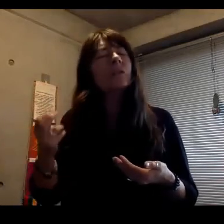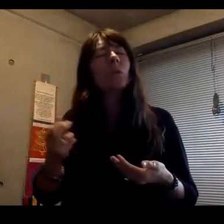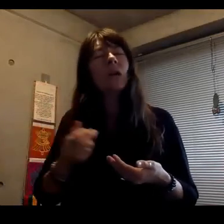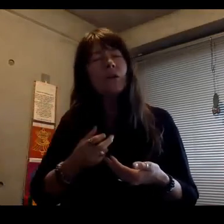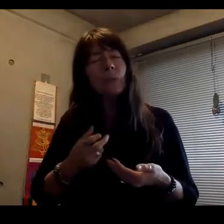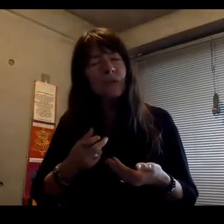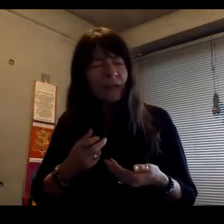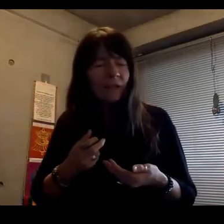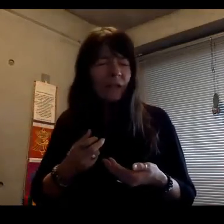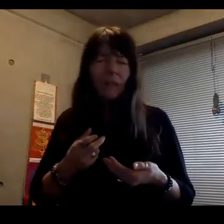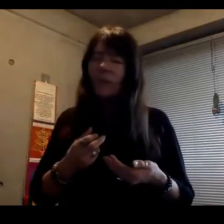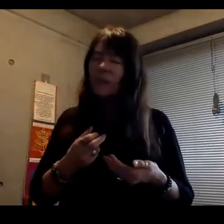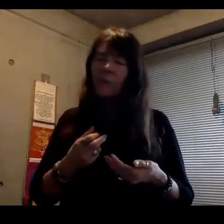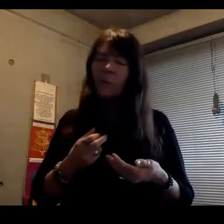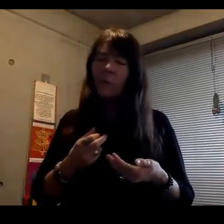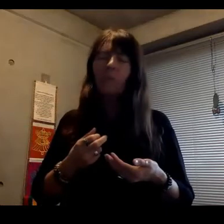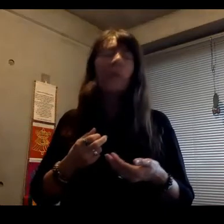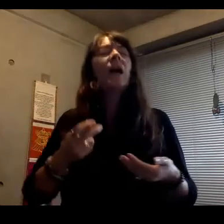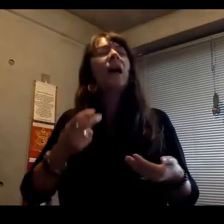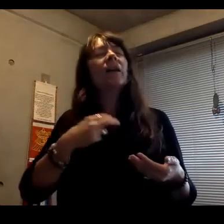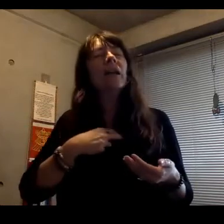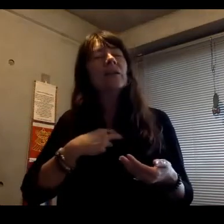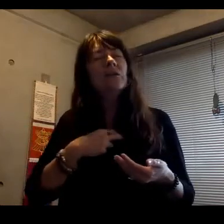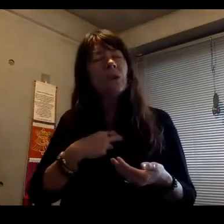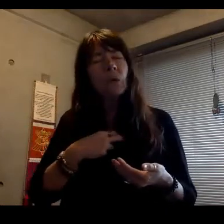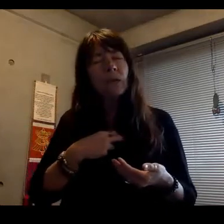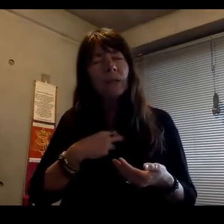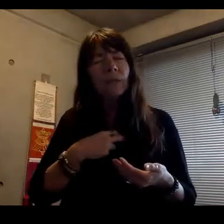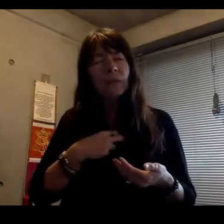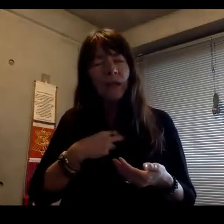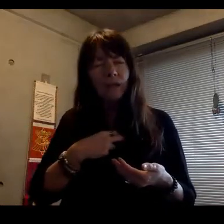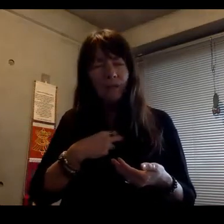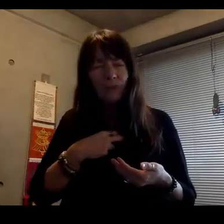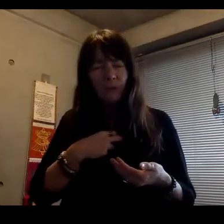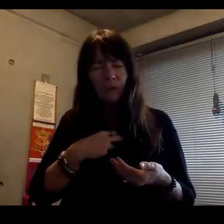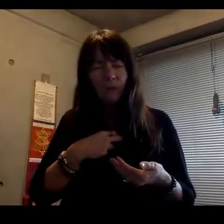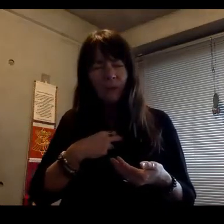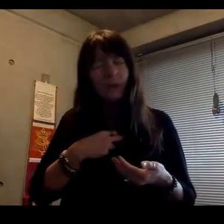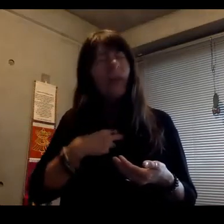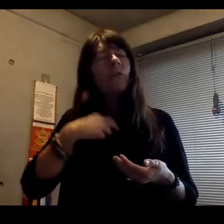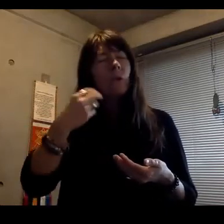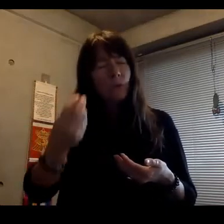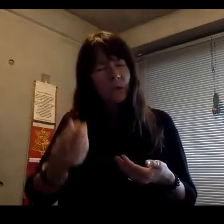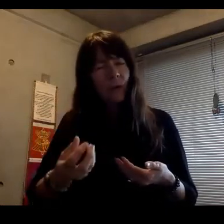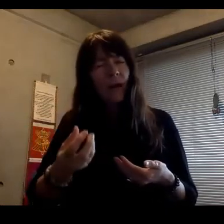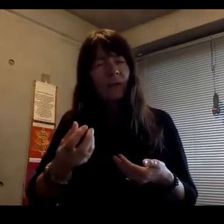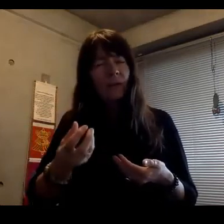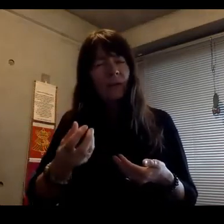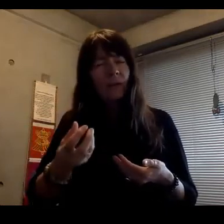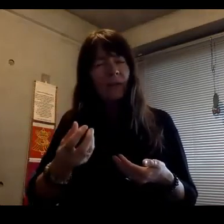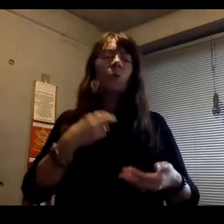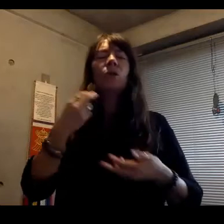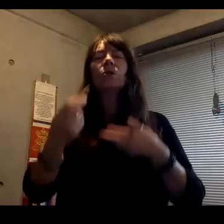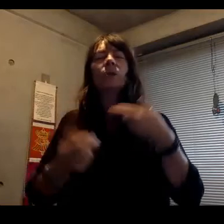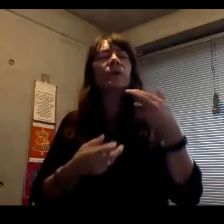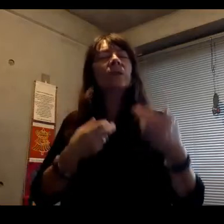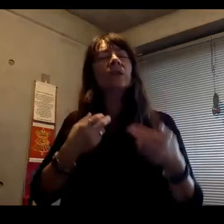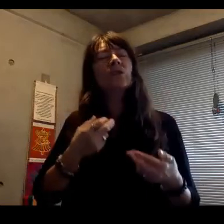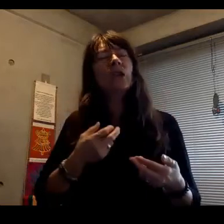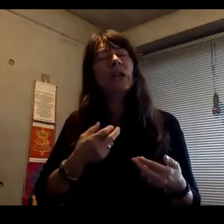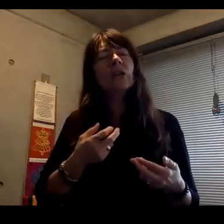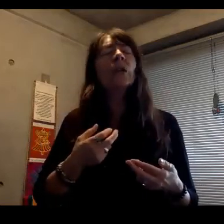nothing is 100%. Nothing is foolproof unless you know it deep inside of you. And if we were to ask you, we're not